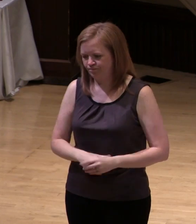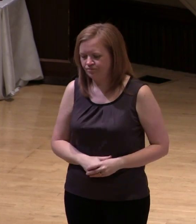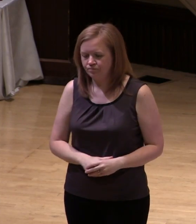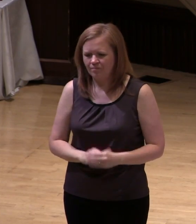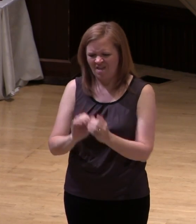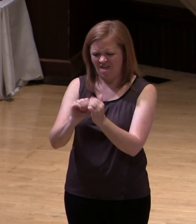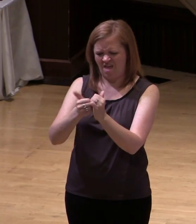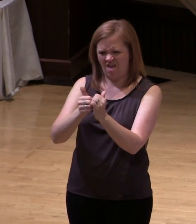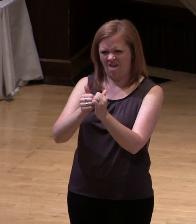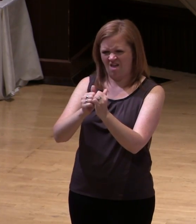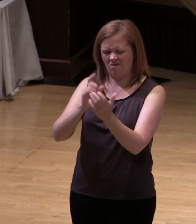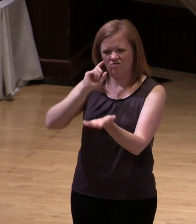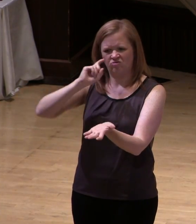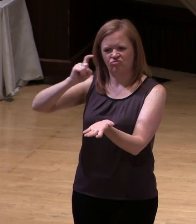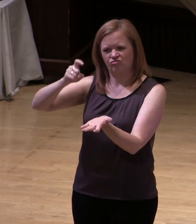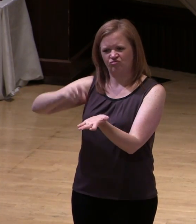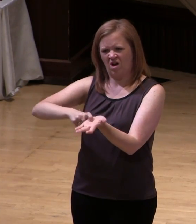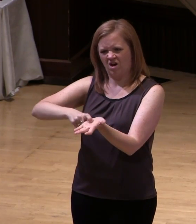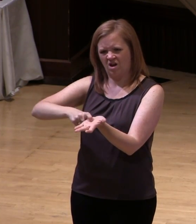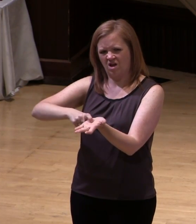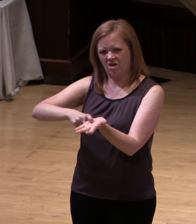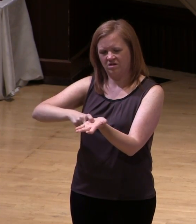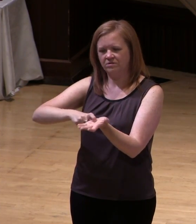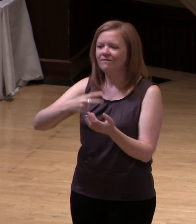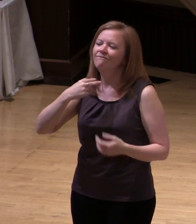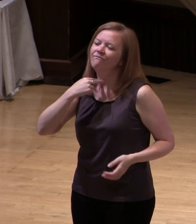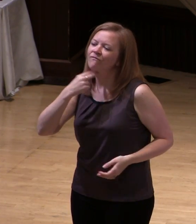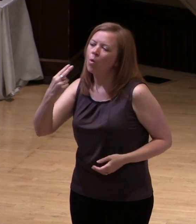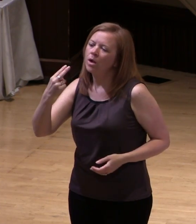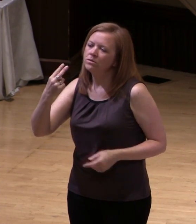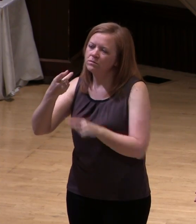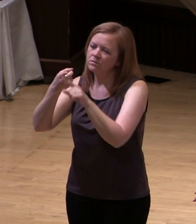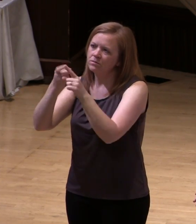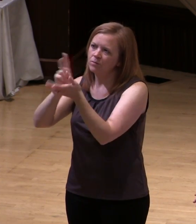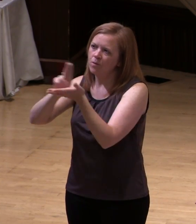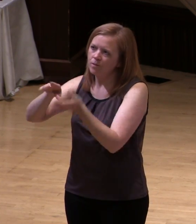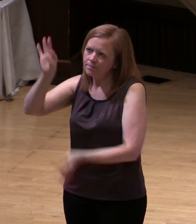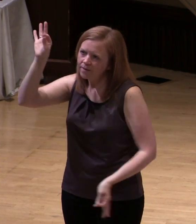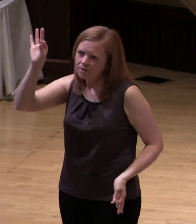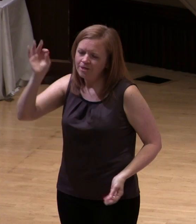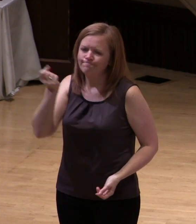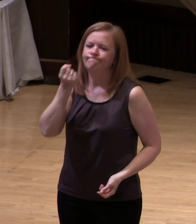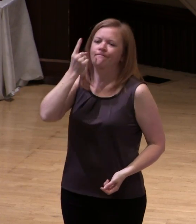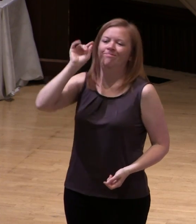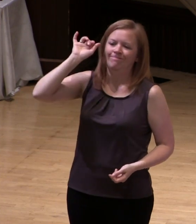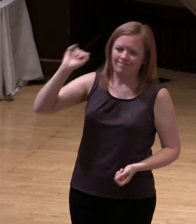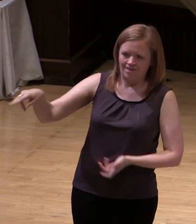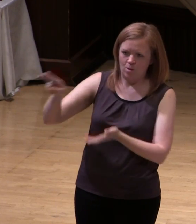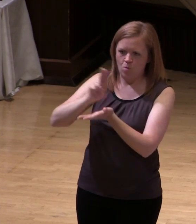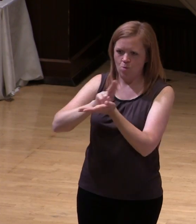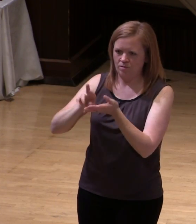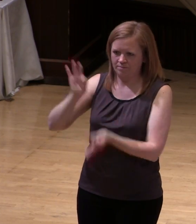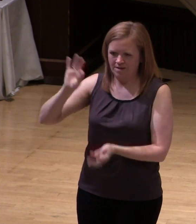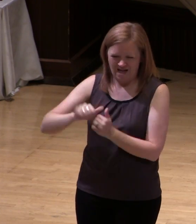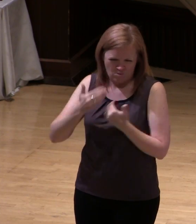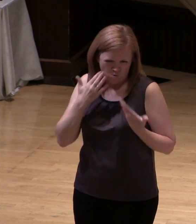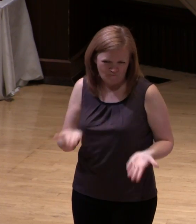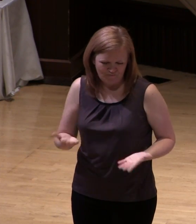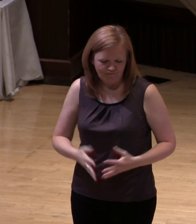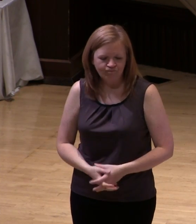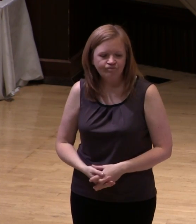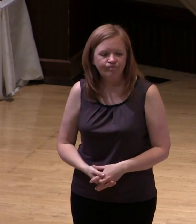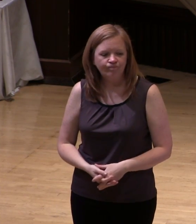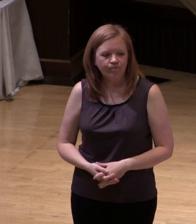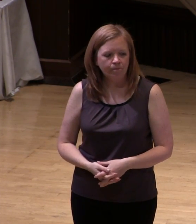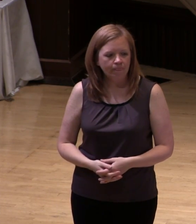How do you recognize the voice of the Holy Spirit and know that it is the Holy Spirit's voice?